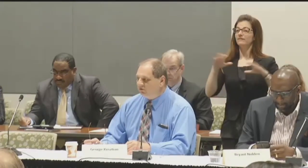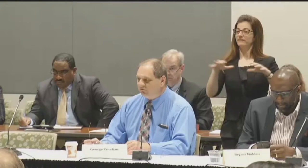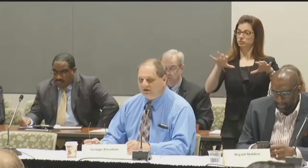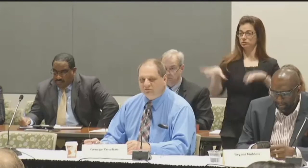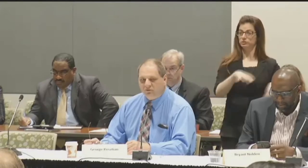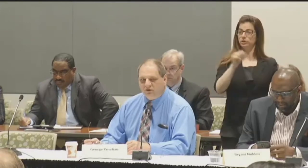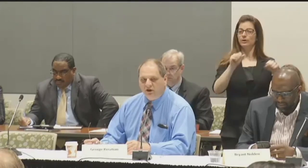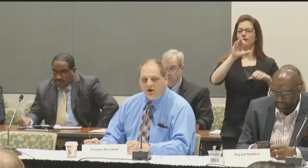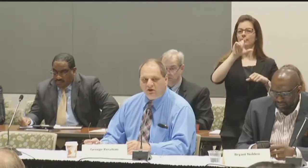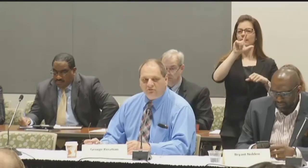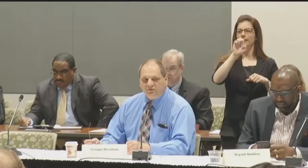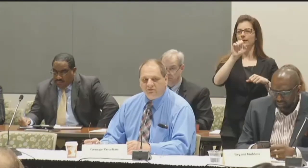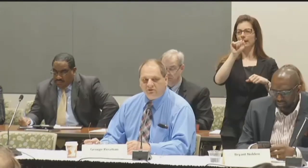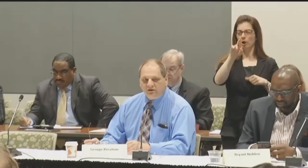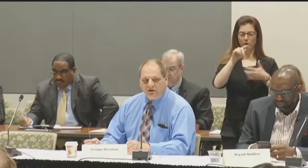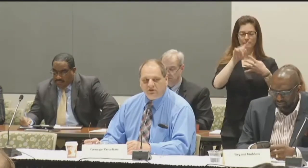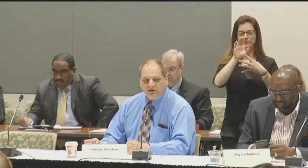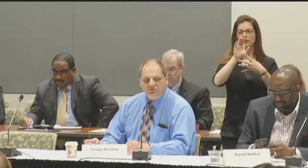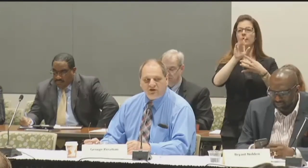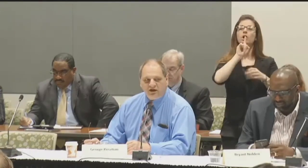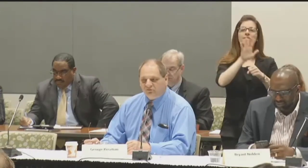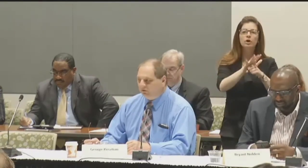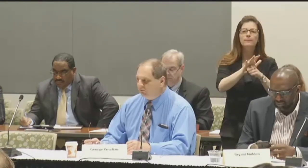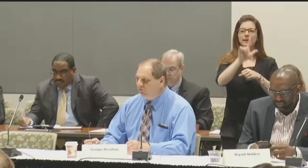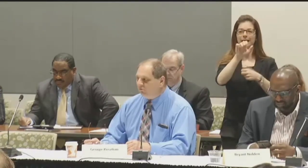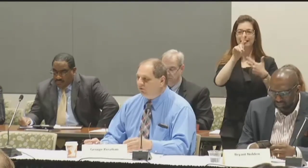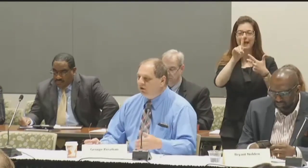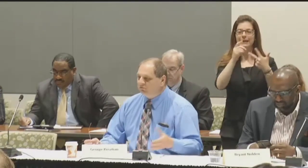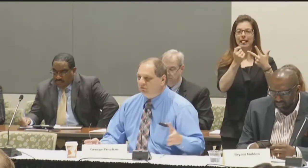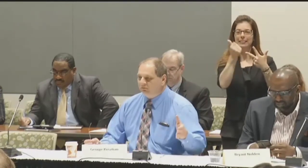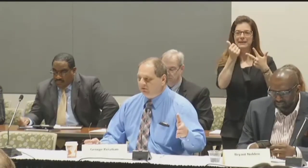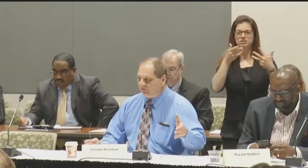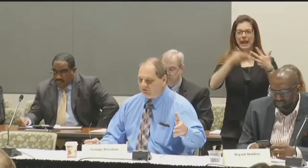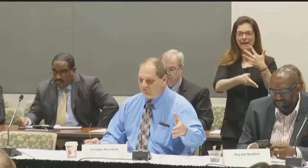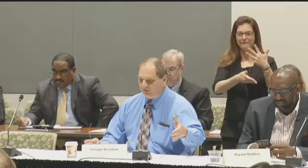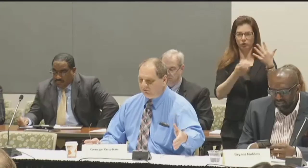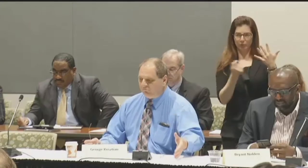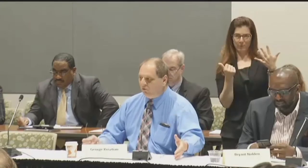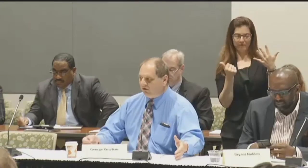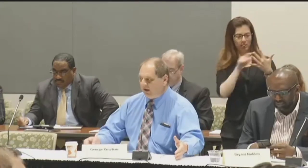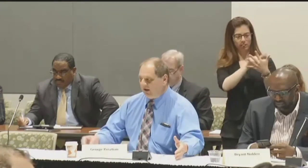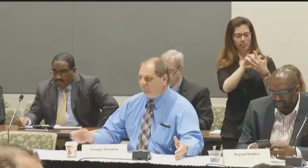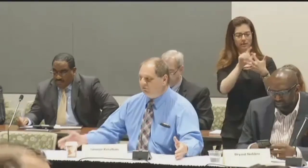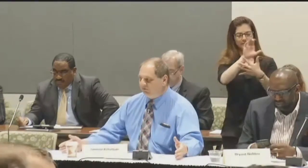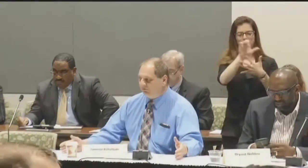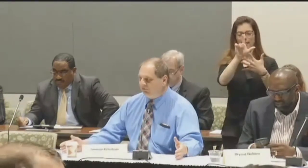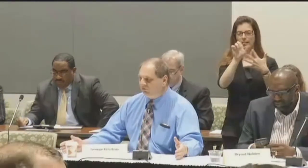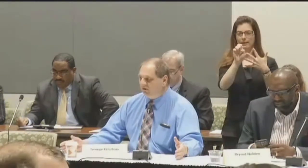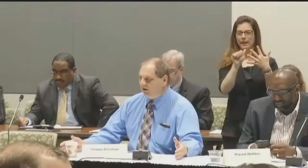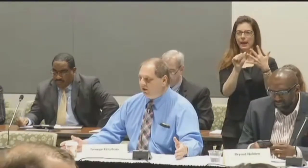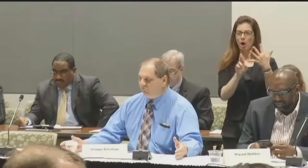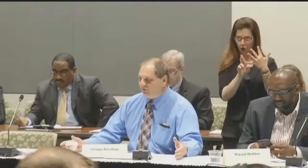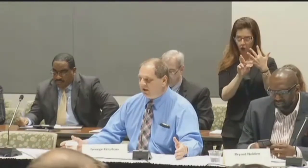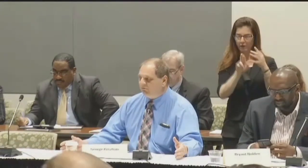which stands for confirming the lead elimination after removal. So we're basically doing before and after